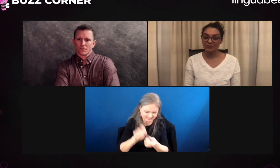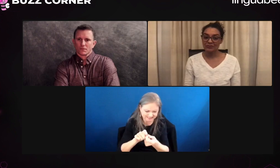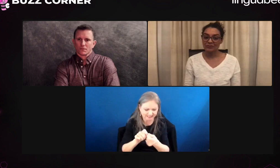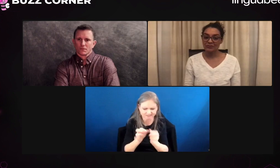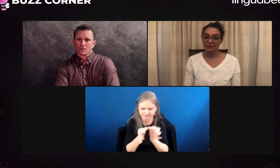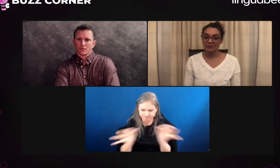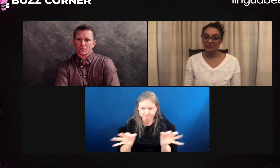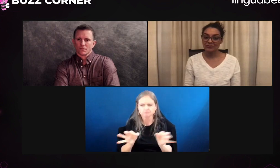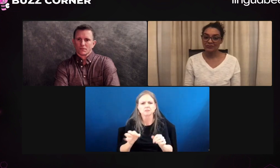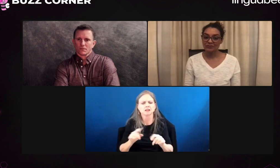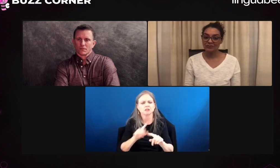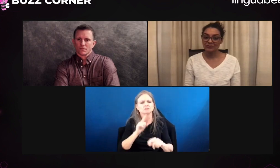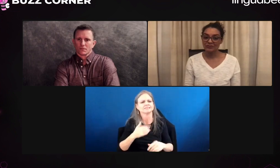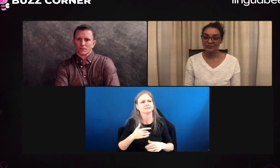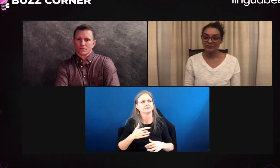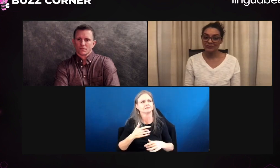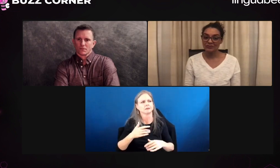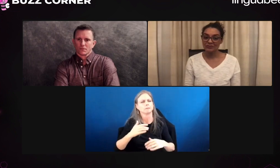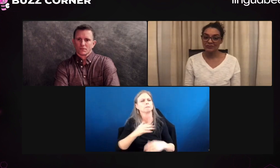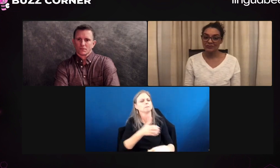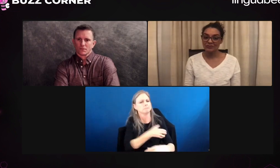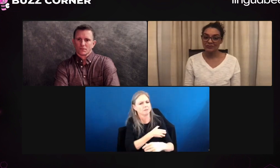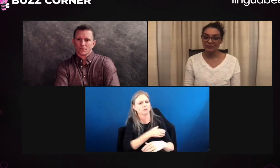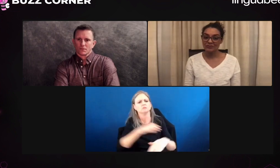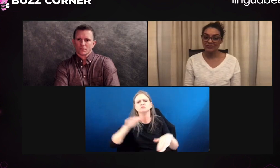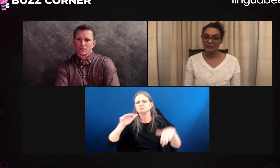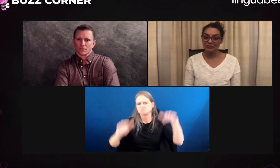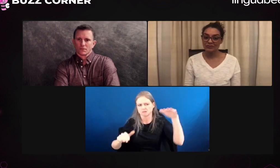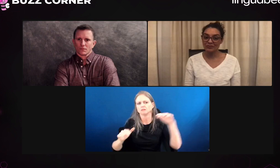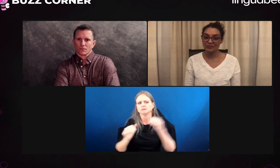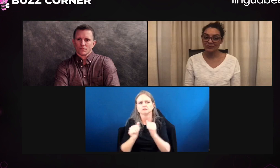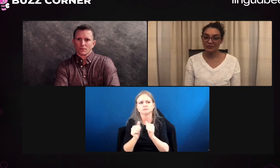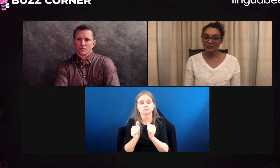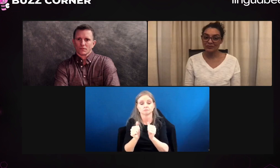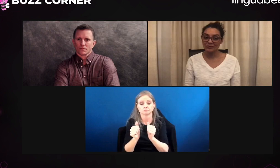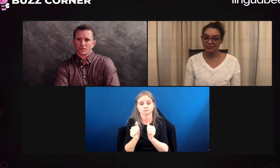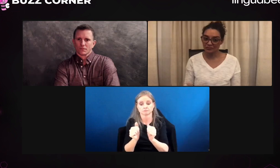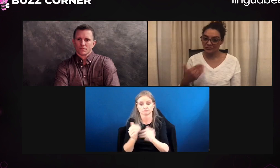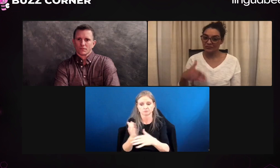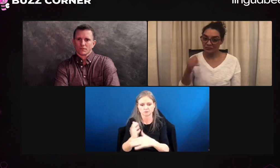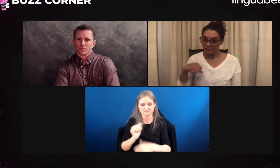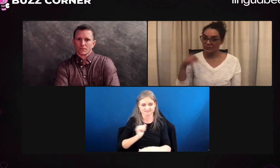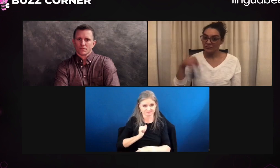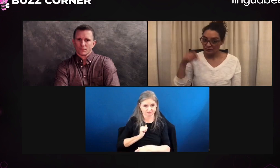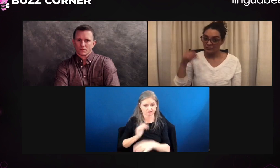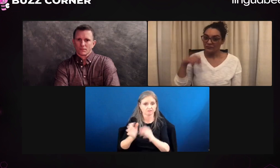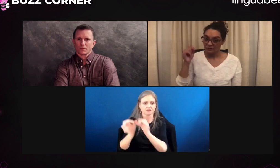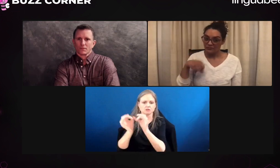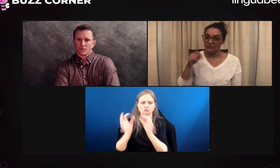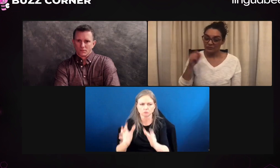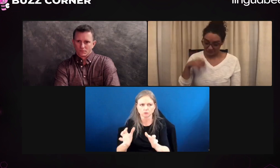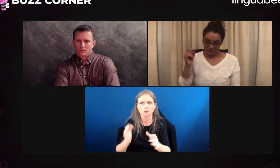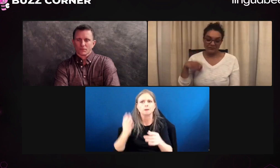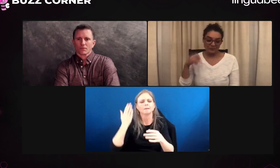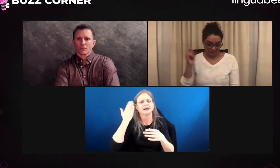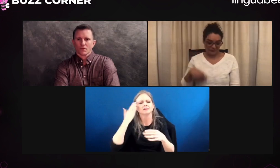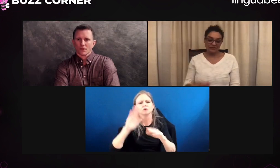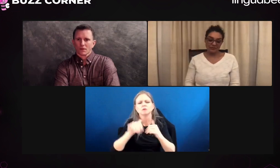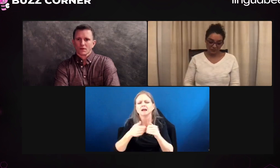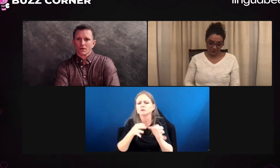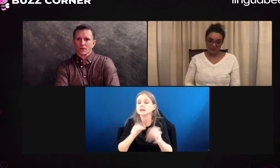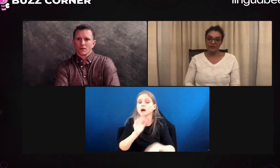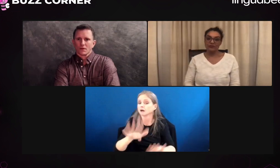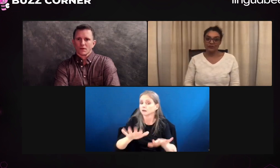I can't quite ascertain or describe specifically, but that typical